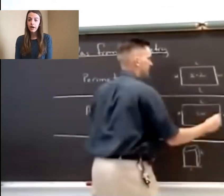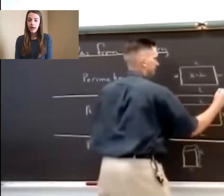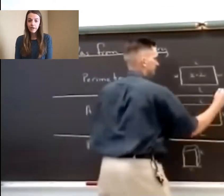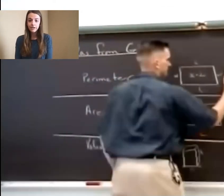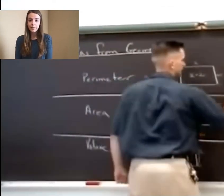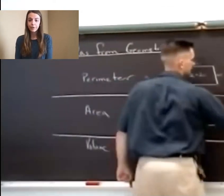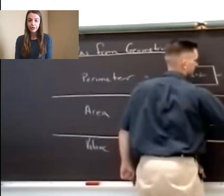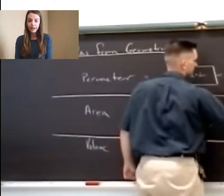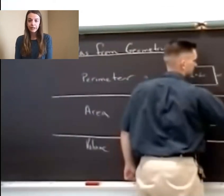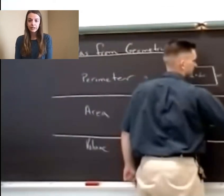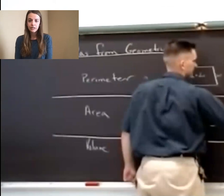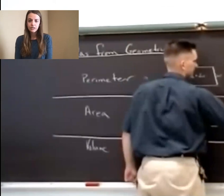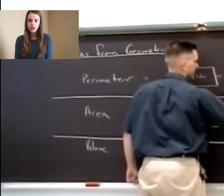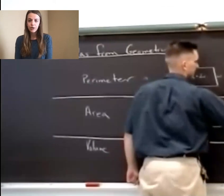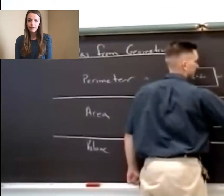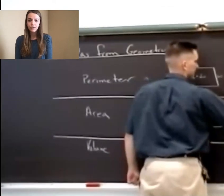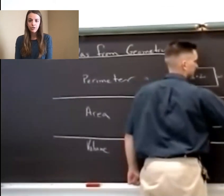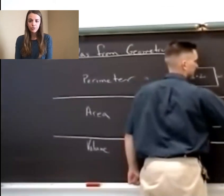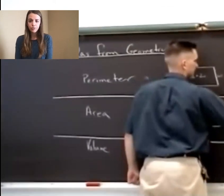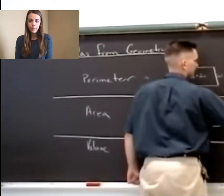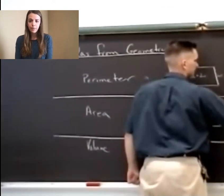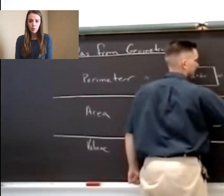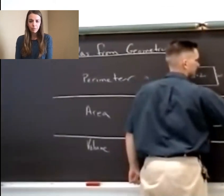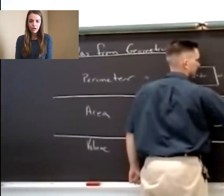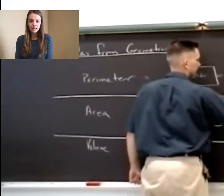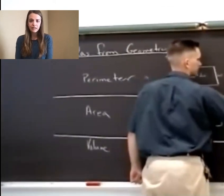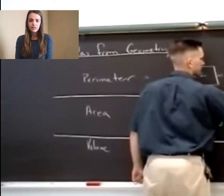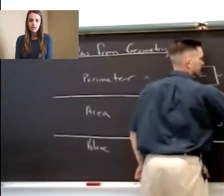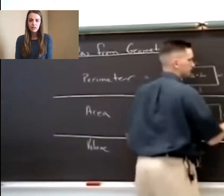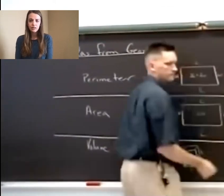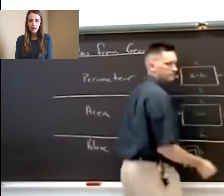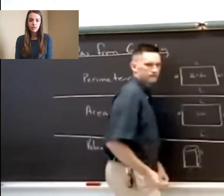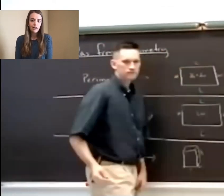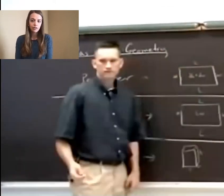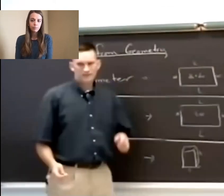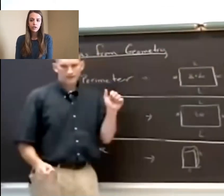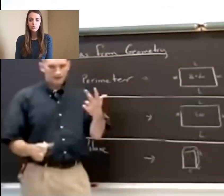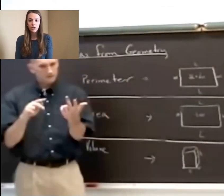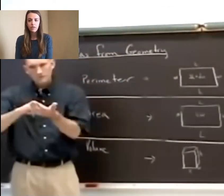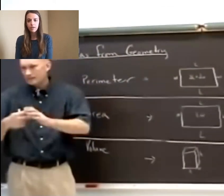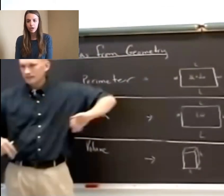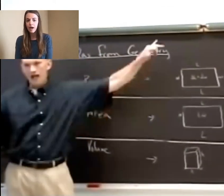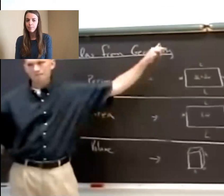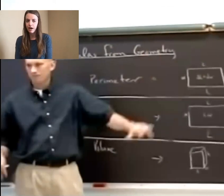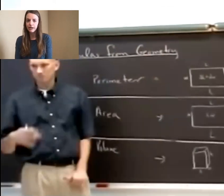Okay, another example, good. So you have 2 open bracket length L plus width W end